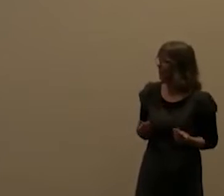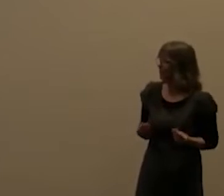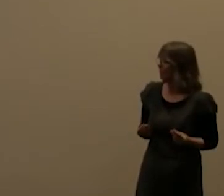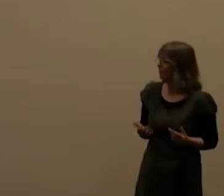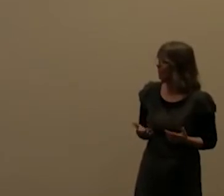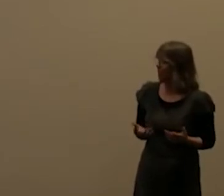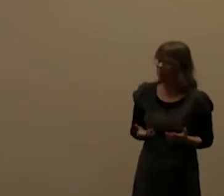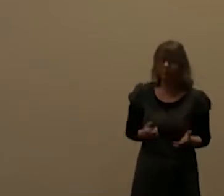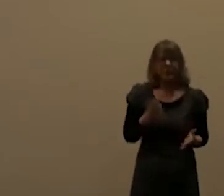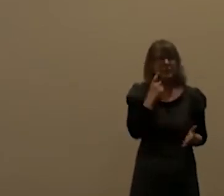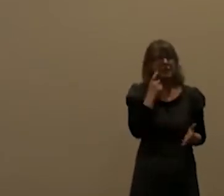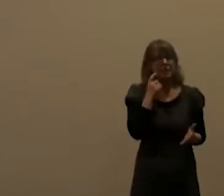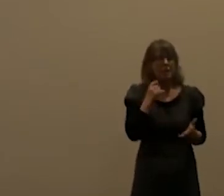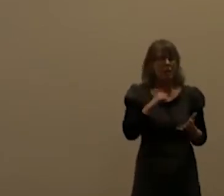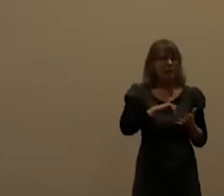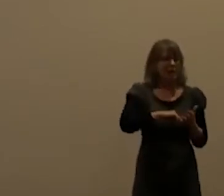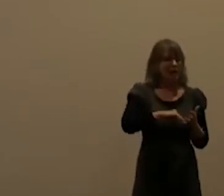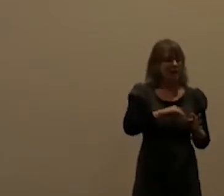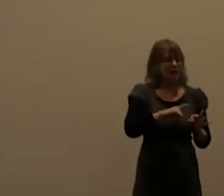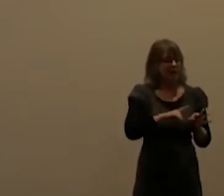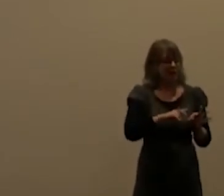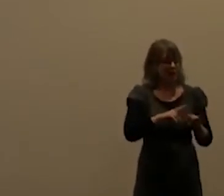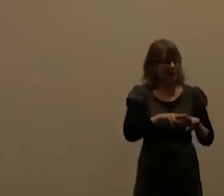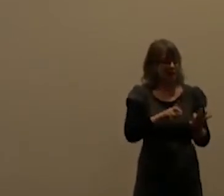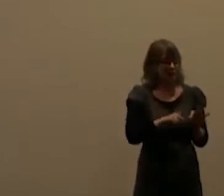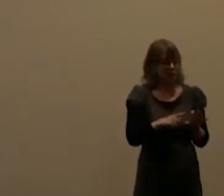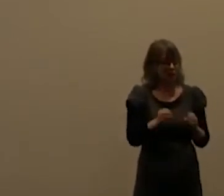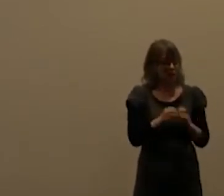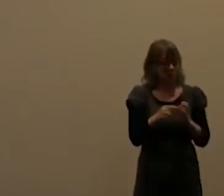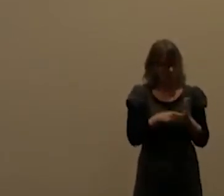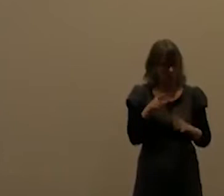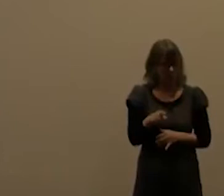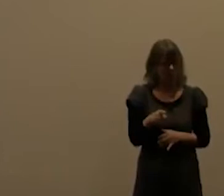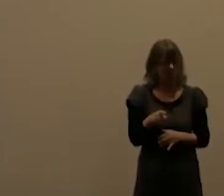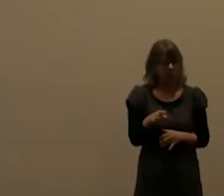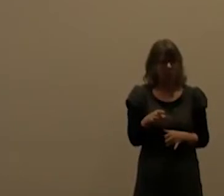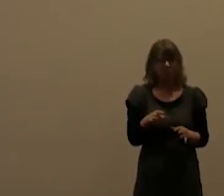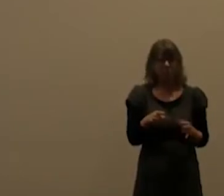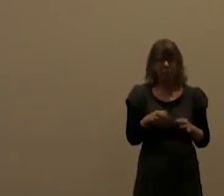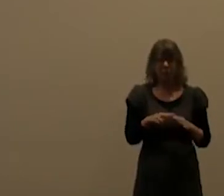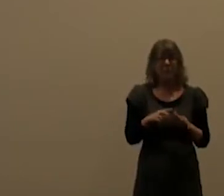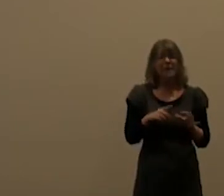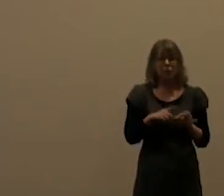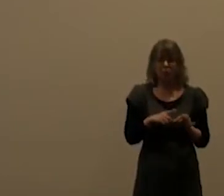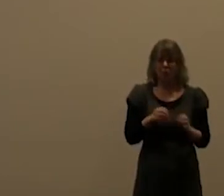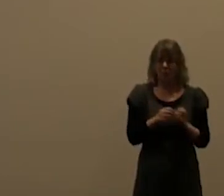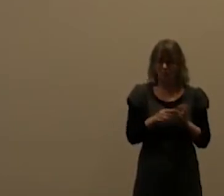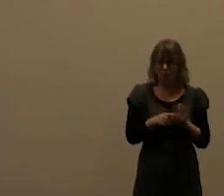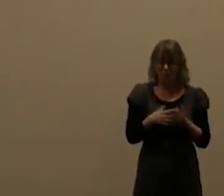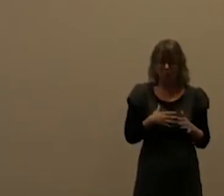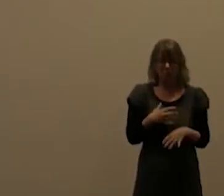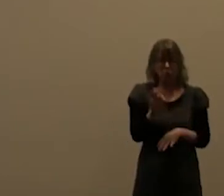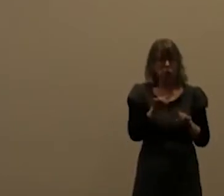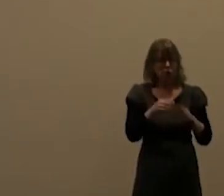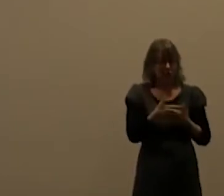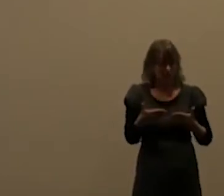know, simple FAQ bot, right? They do support multiple languages, as we see here. I'm going to choose English, but you can choose your